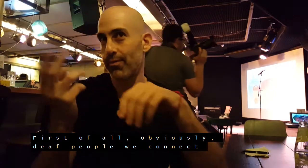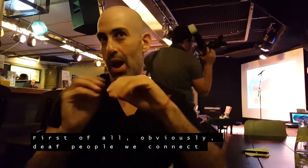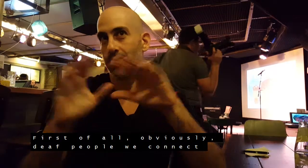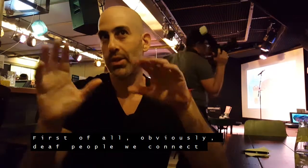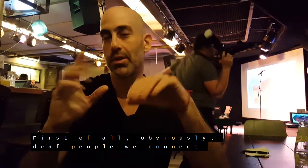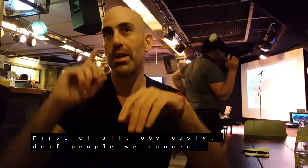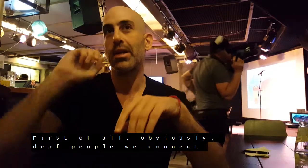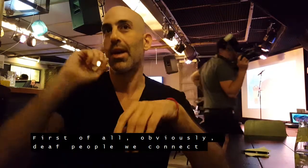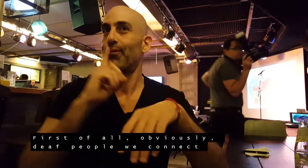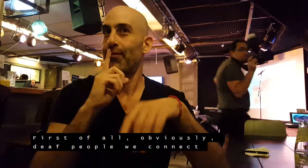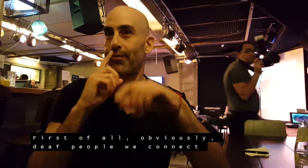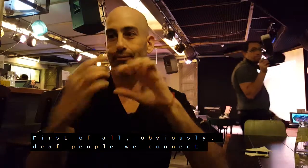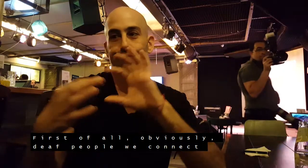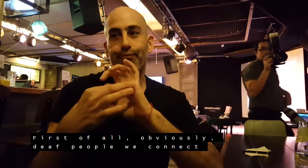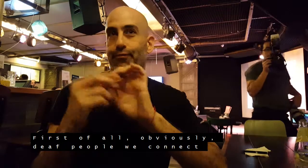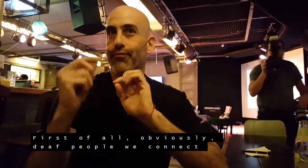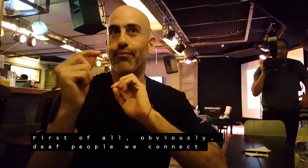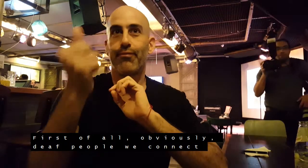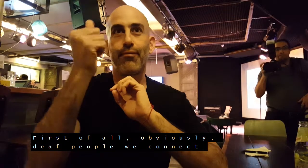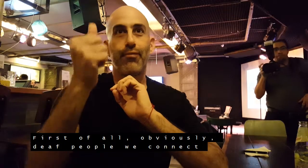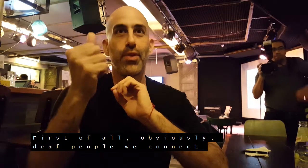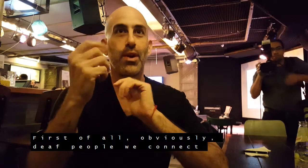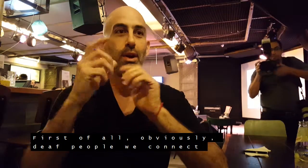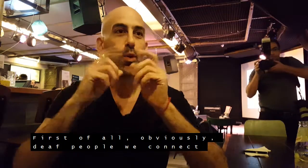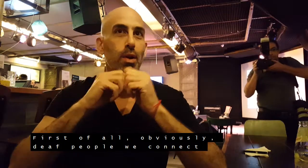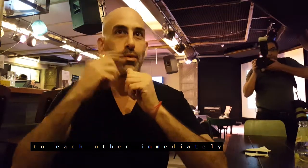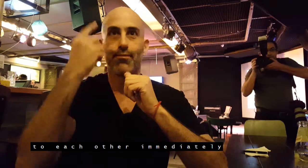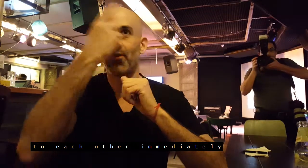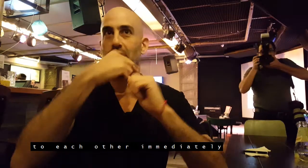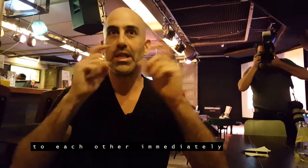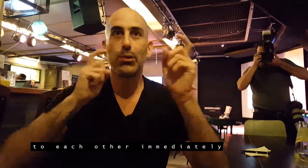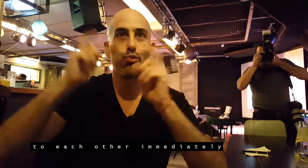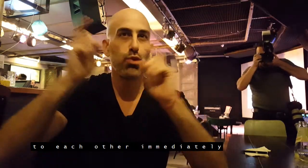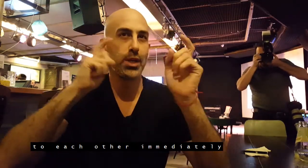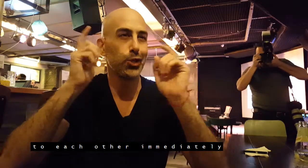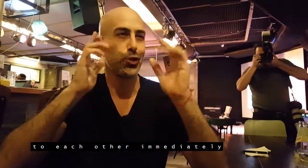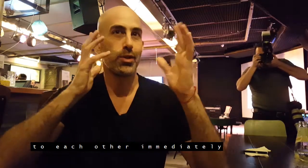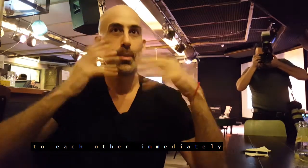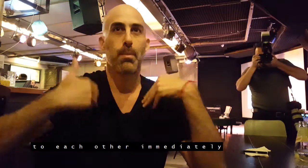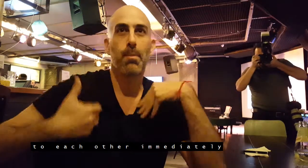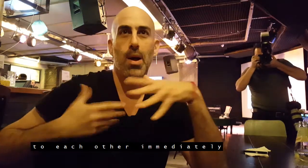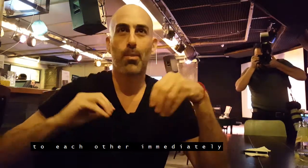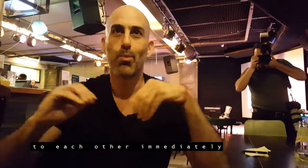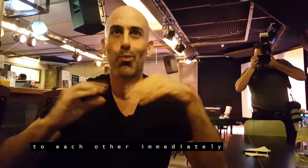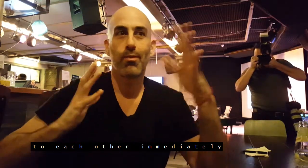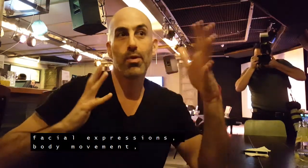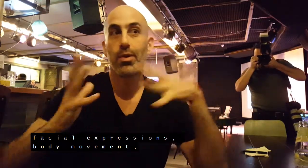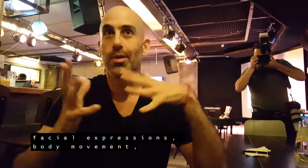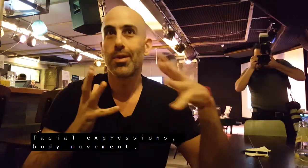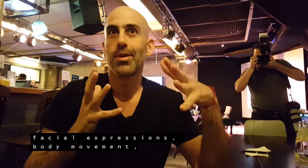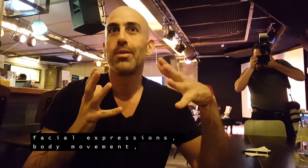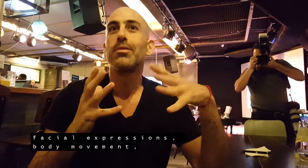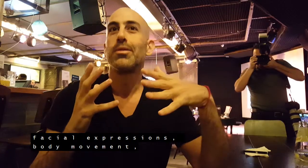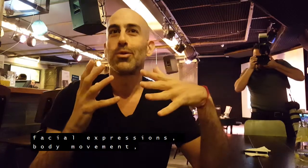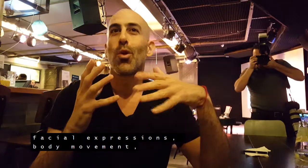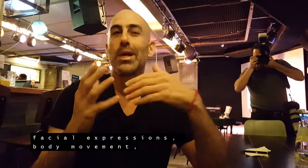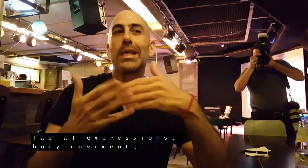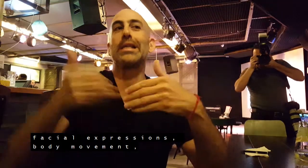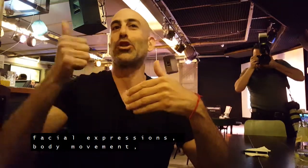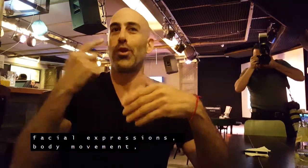First of all, obviously, deaf people, we connect to each other immediately. Facial expressions, body movements, so